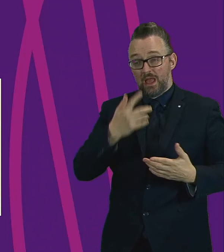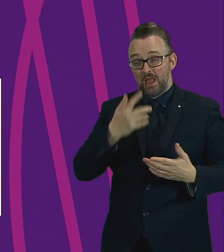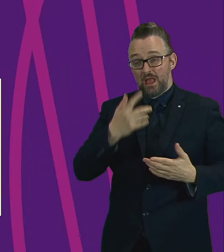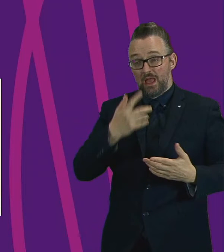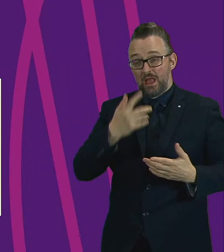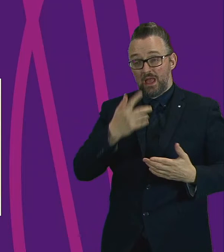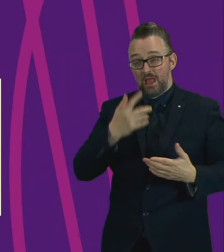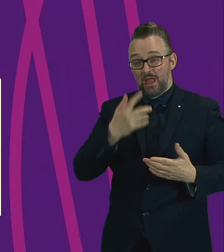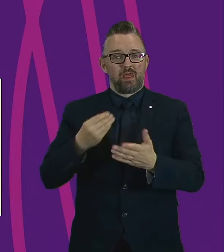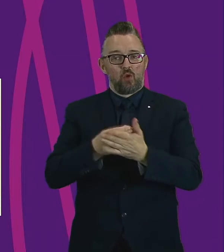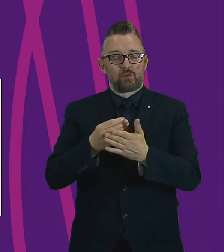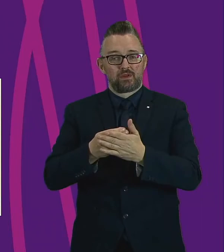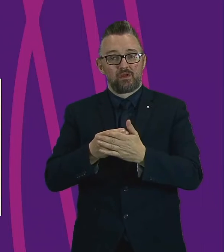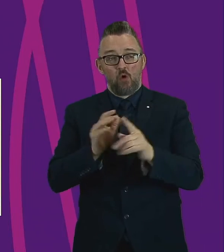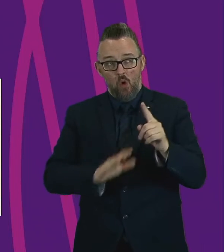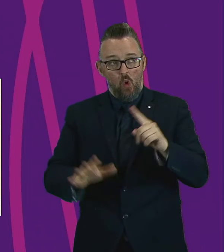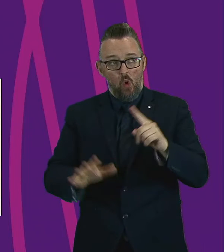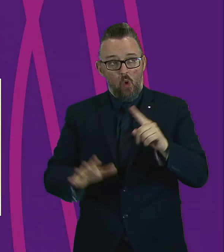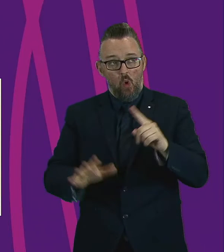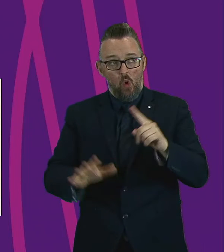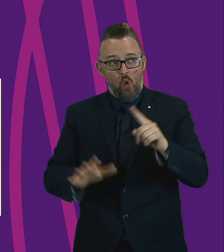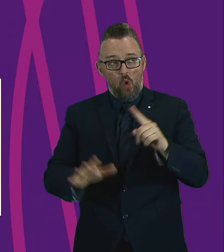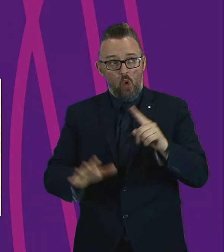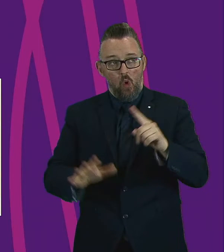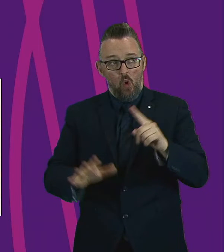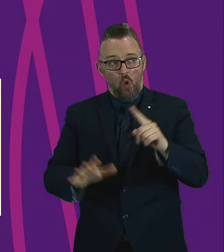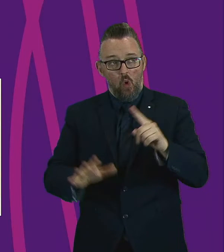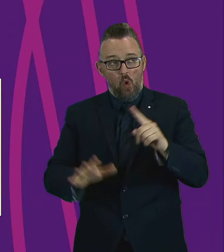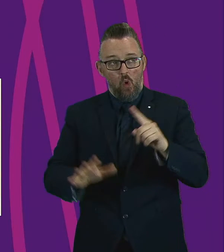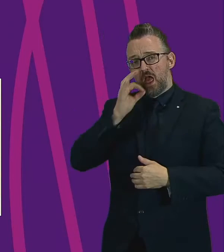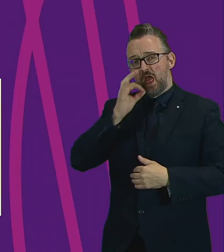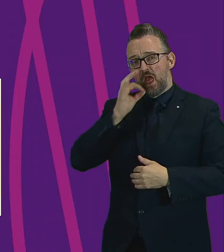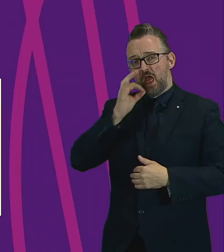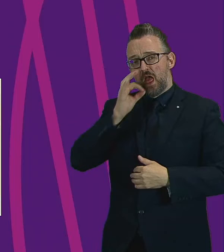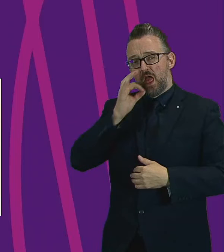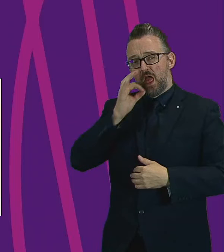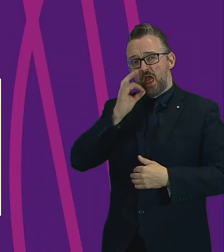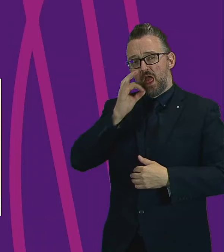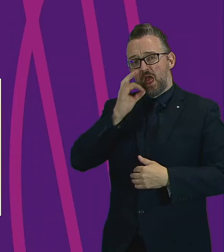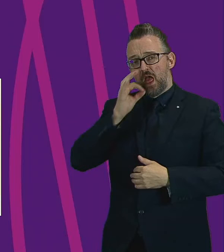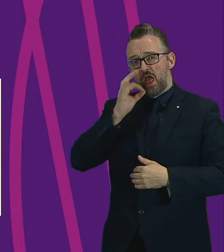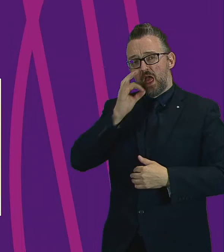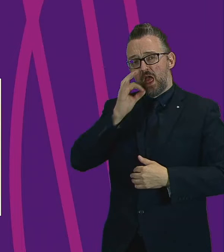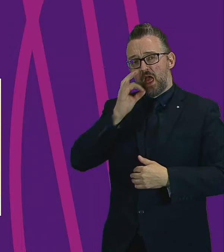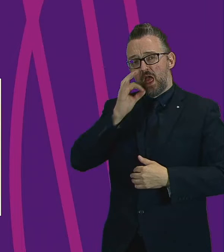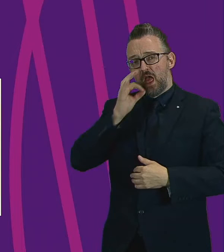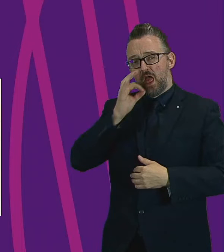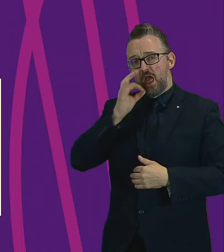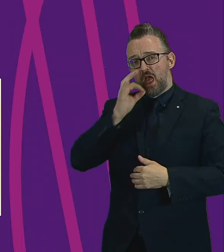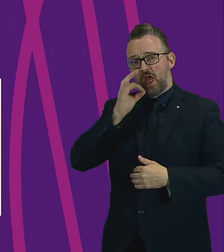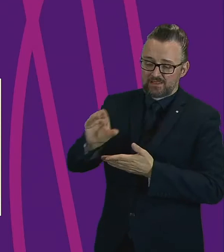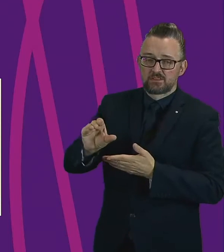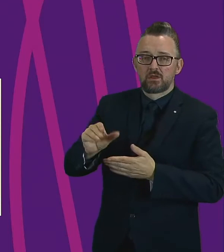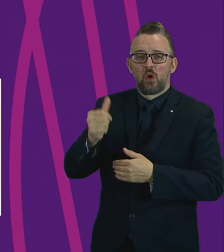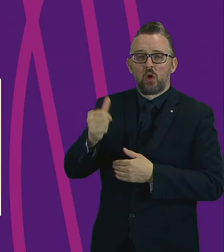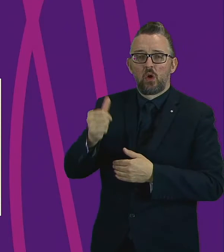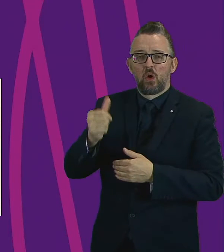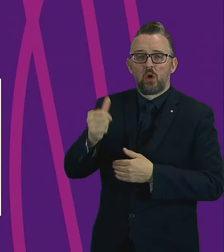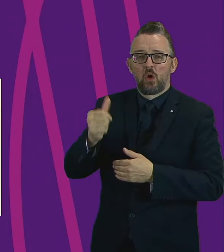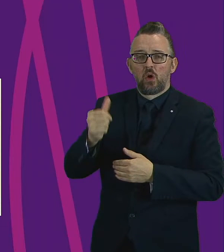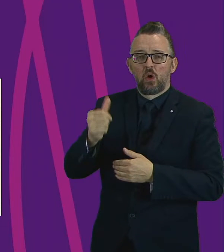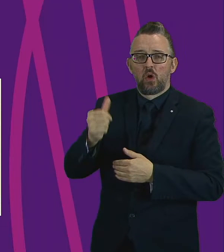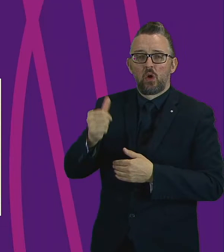of the whole of Scotland, then it is now. So I ask the Scottish Government, will you please invest more wisely? Will you prioritise the issues